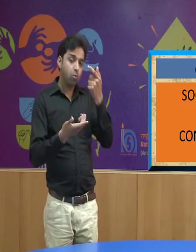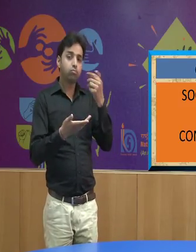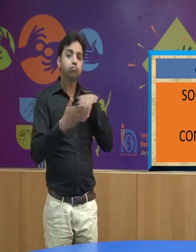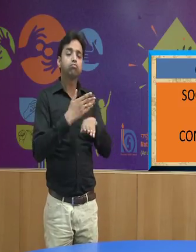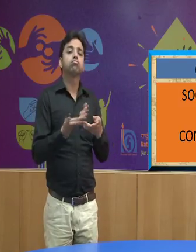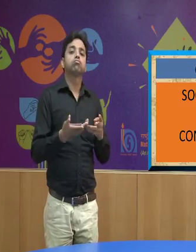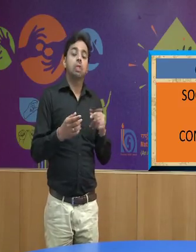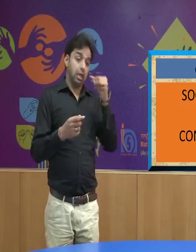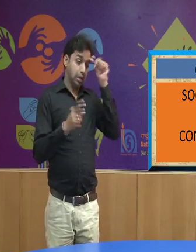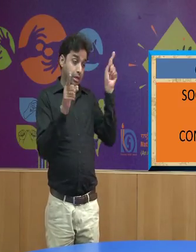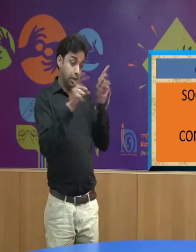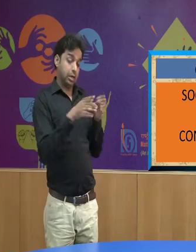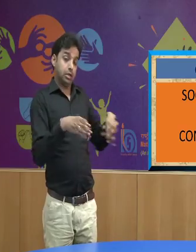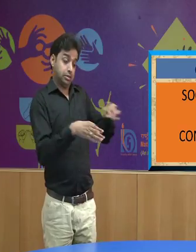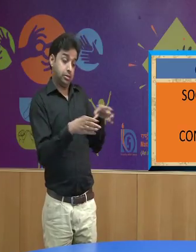the Indian society today.